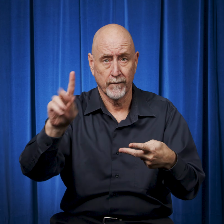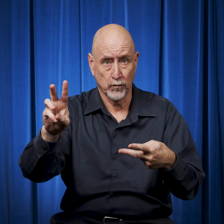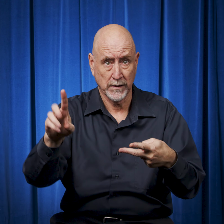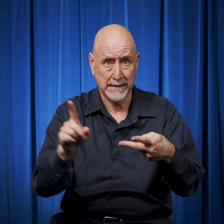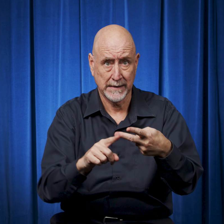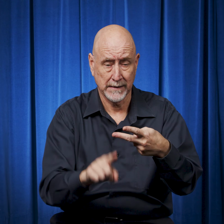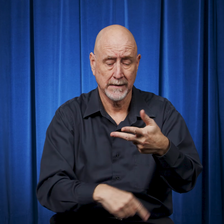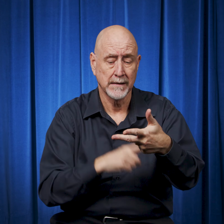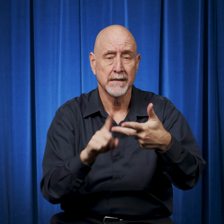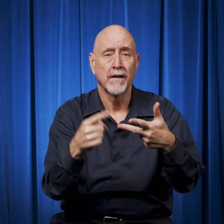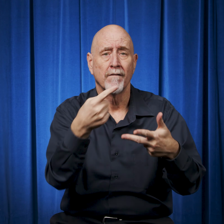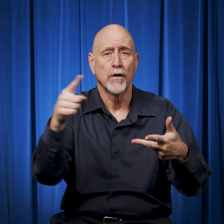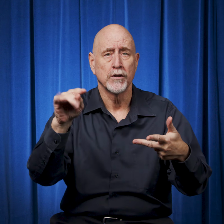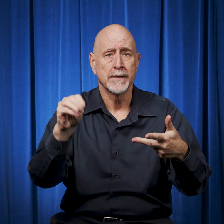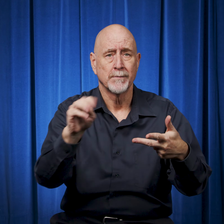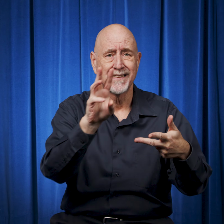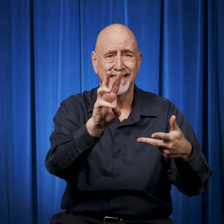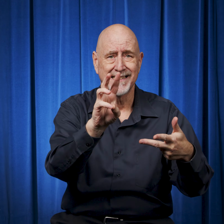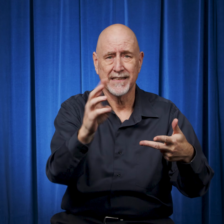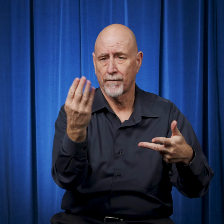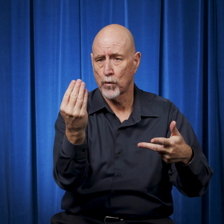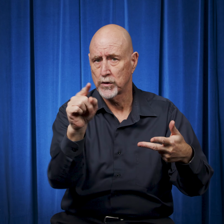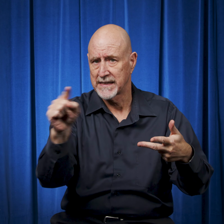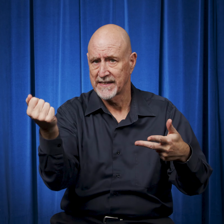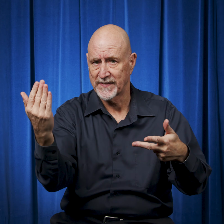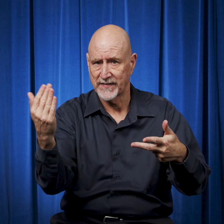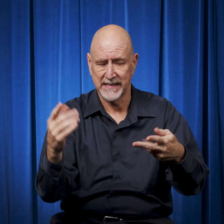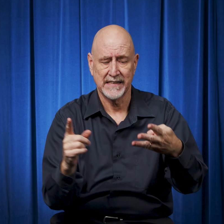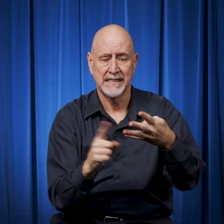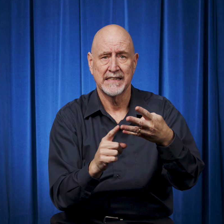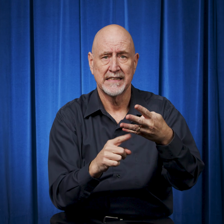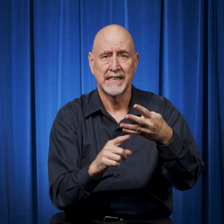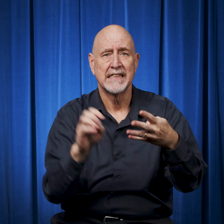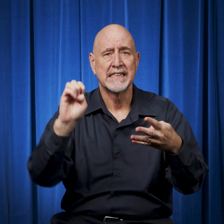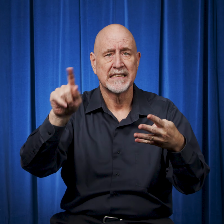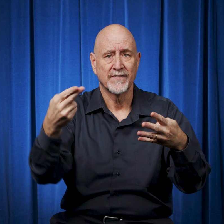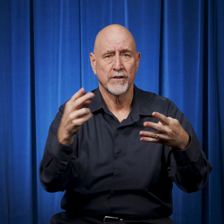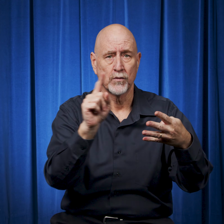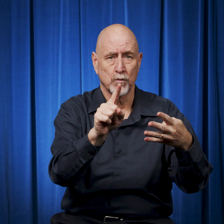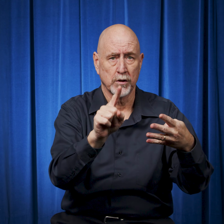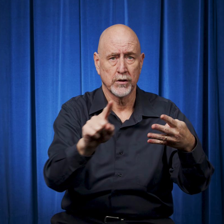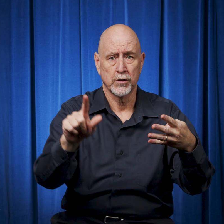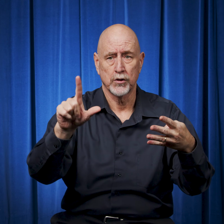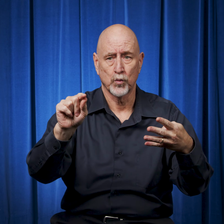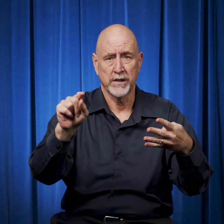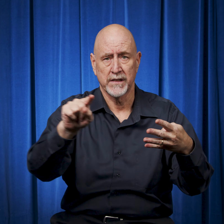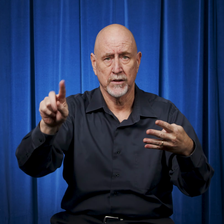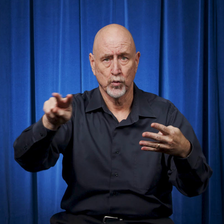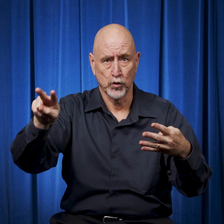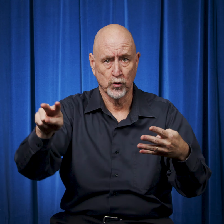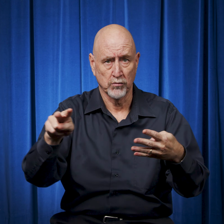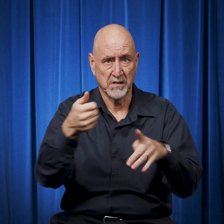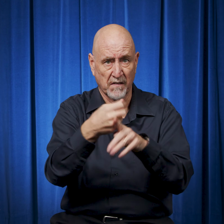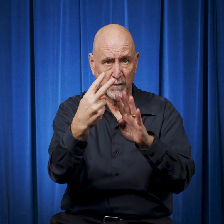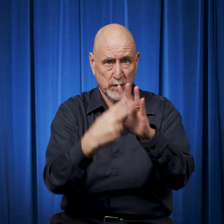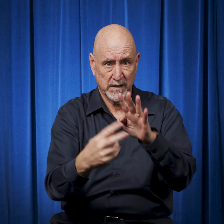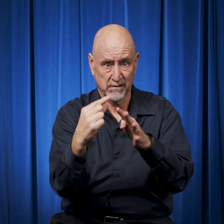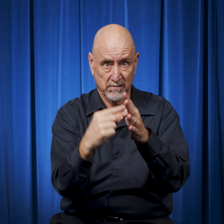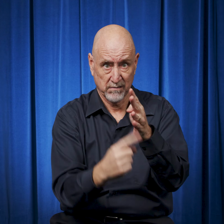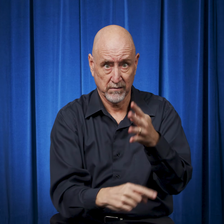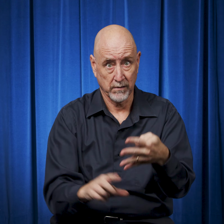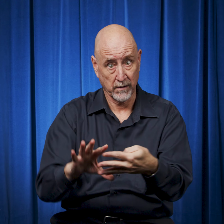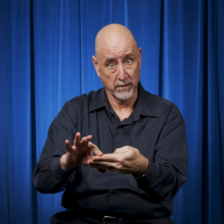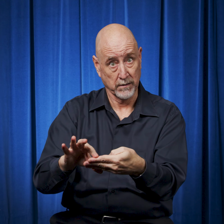26. 1 Timothy 6, verse 14 through 15. And Ephesians 1, 20 through 22. Because according to